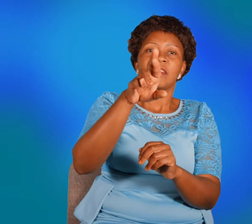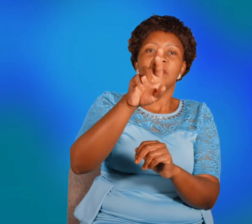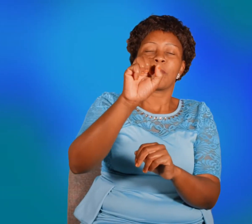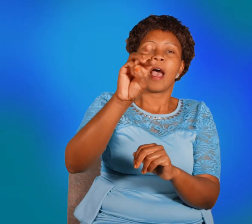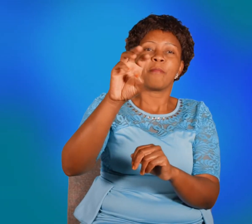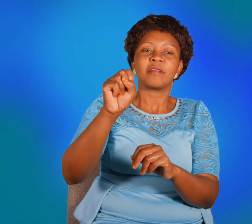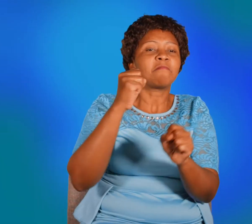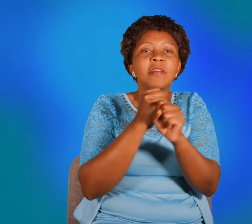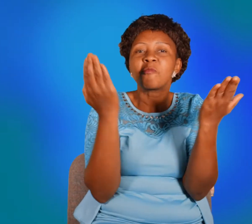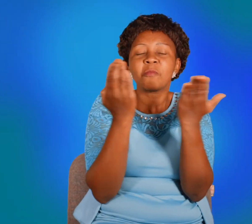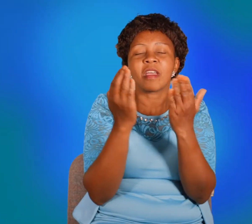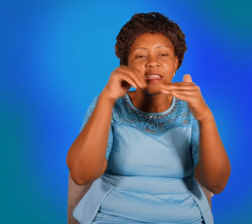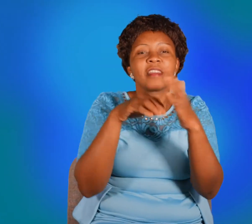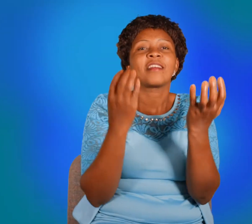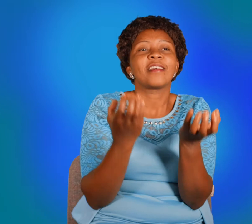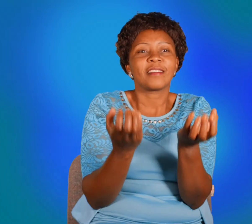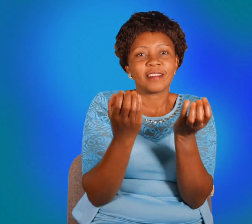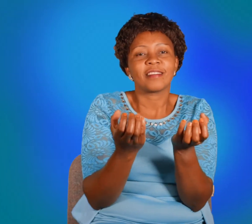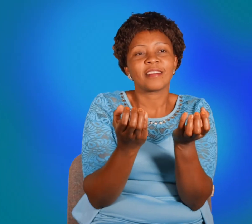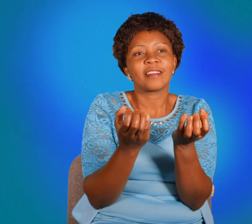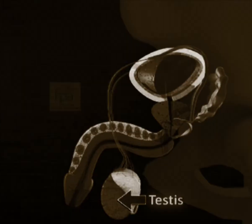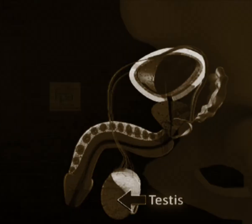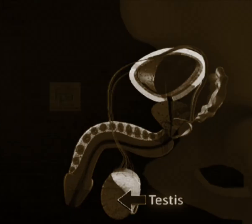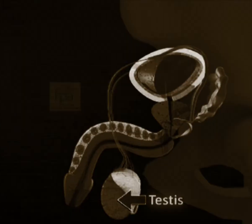Sperms are produced in the testes.